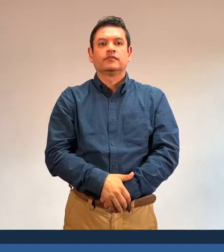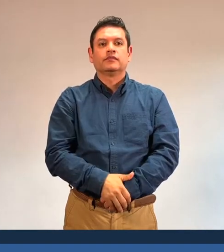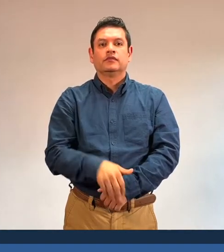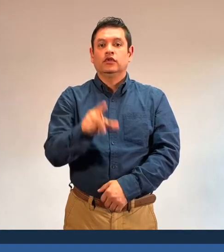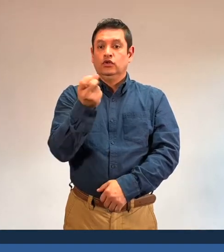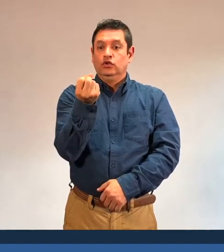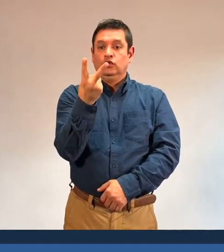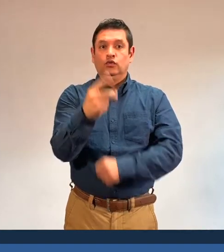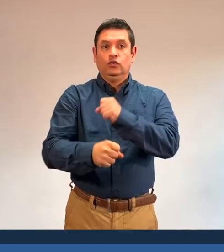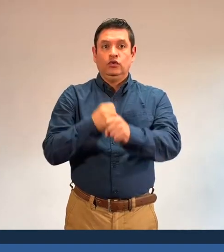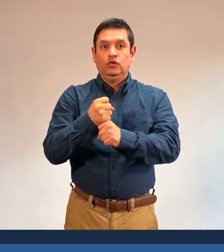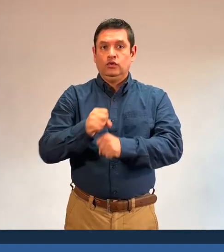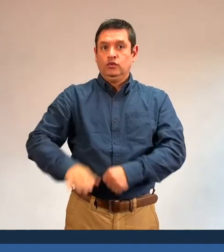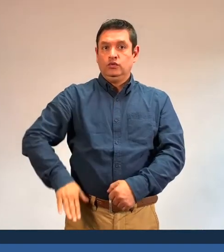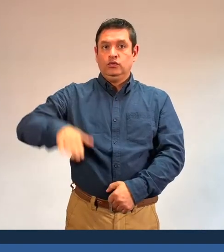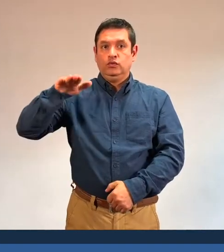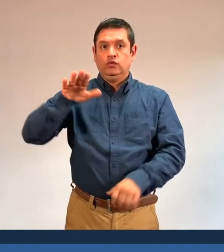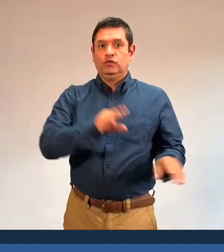continent.